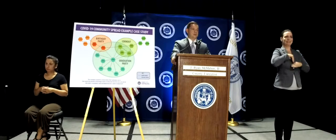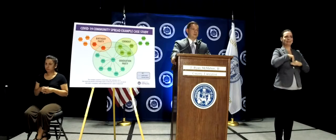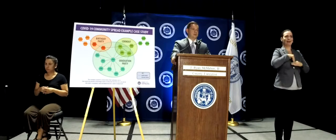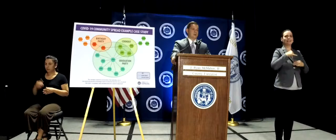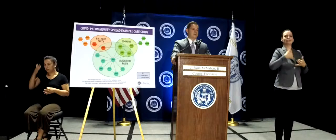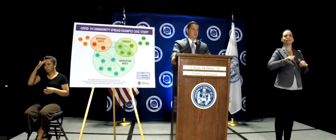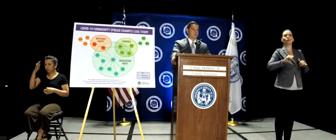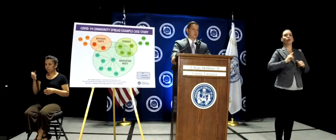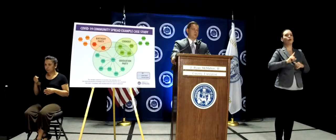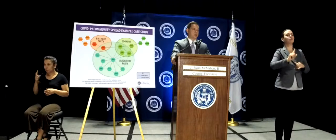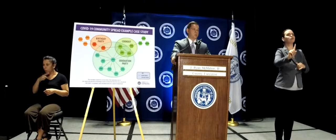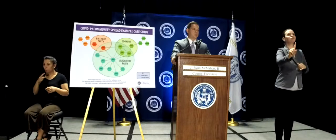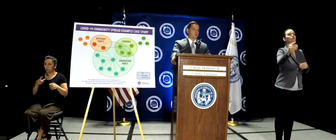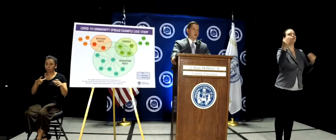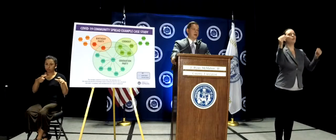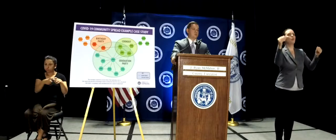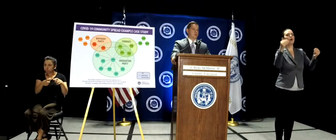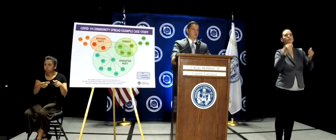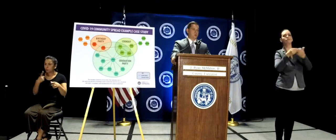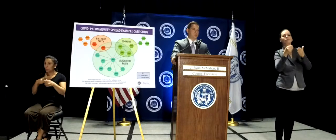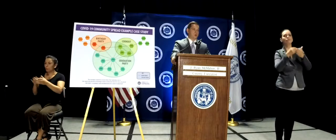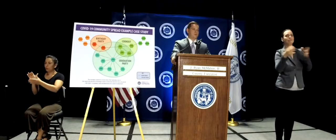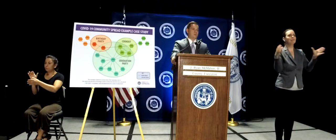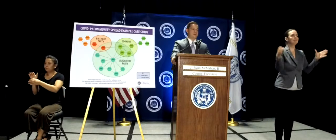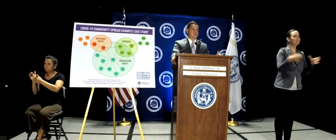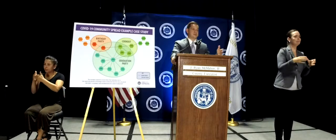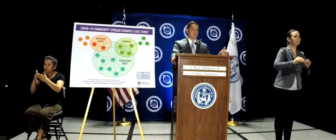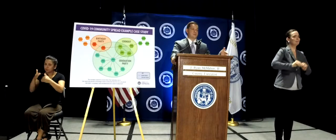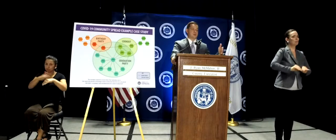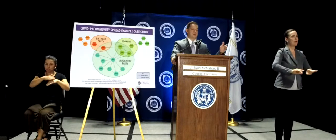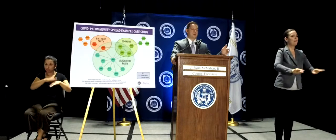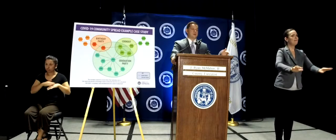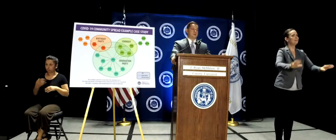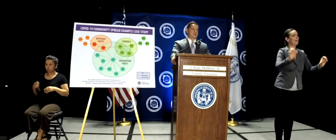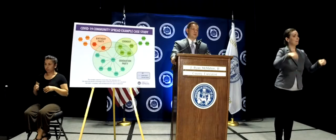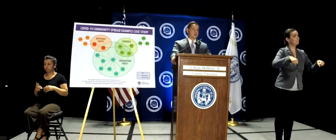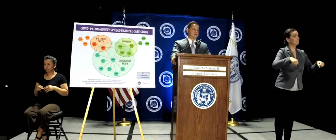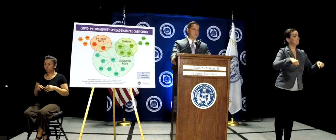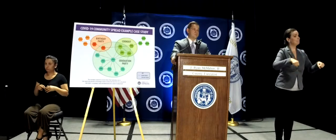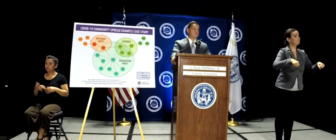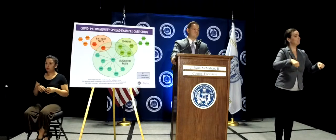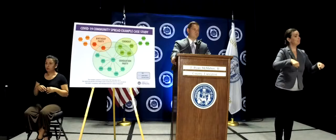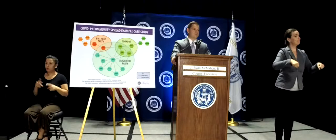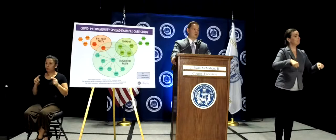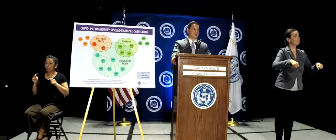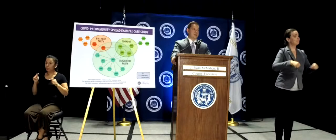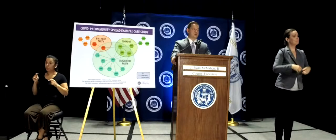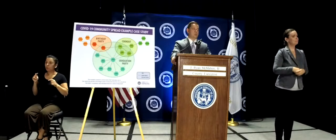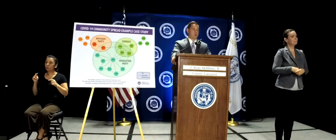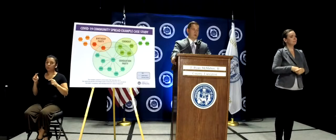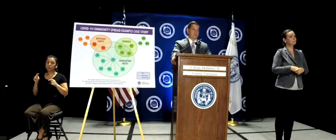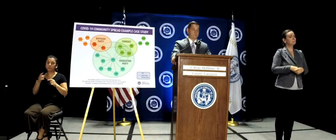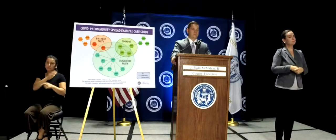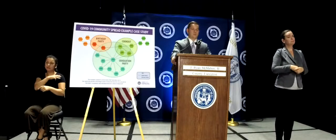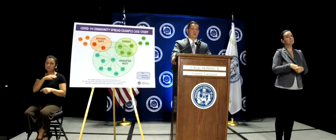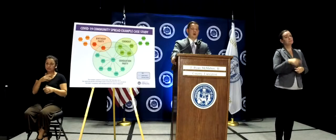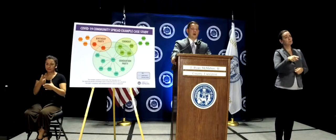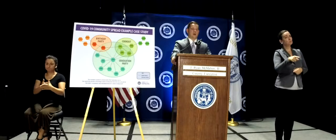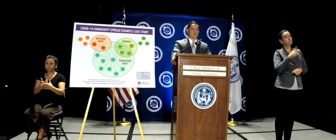not someone's being 100% honest with you, or if they're missing something. So turn times are